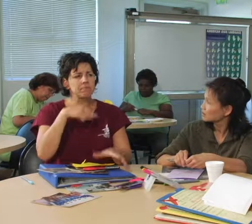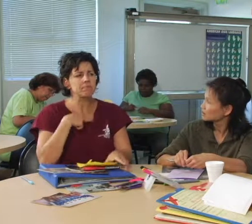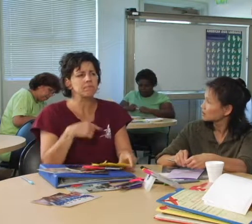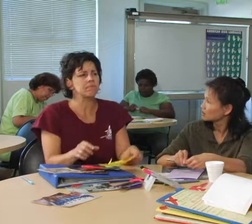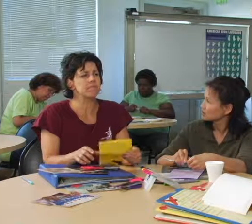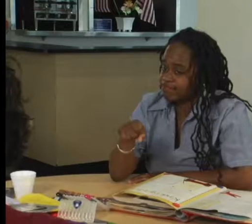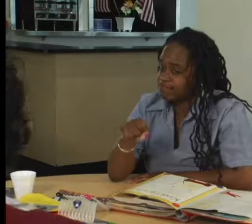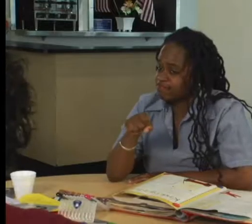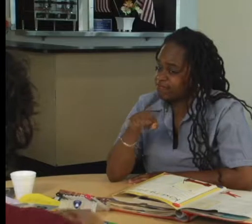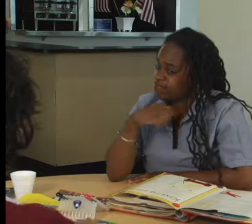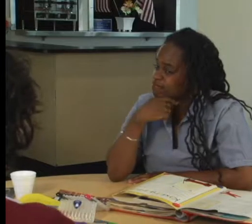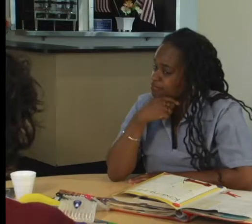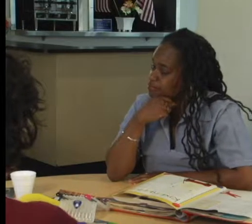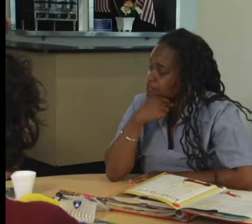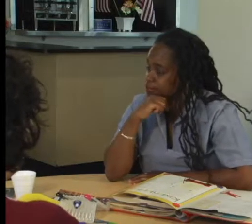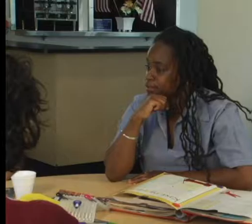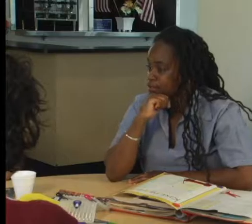A friend of mine said something about it.